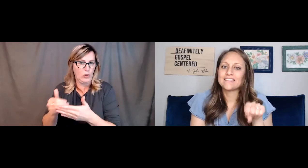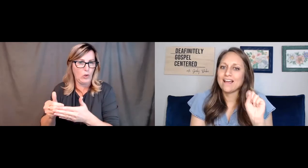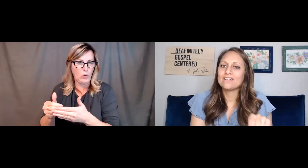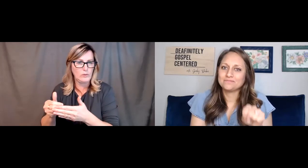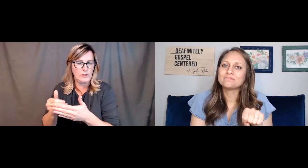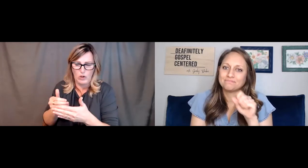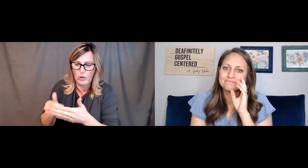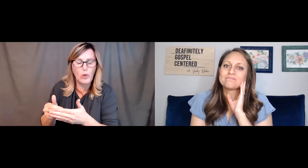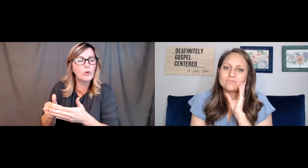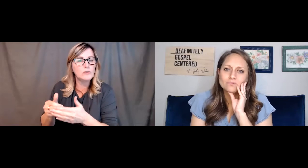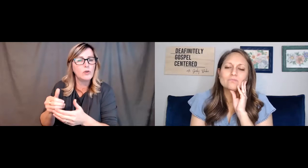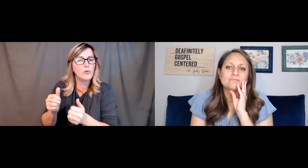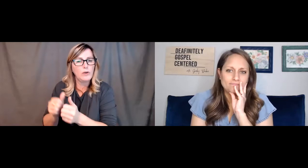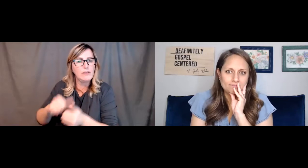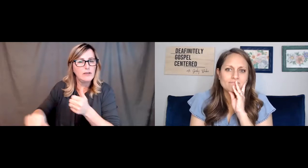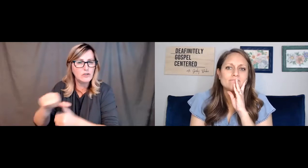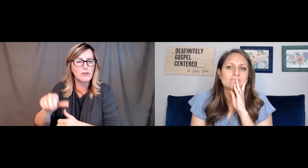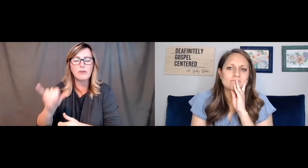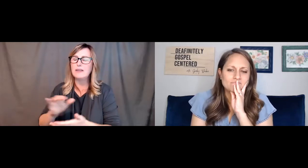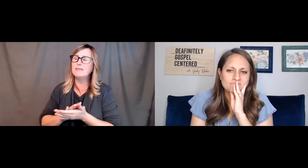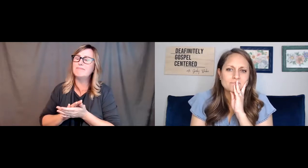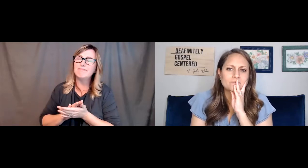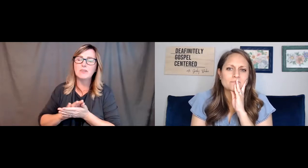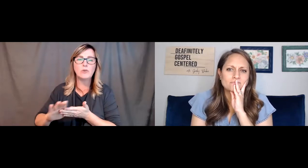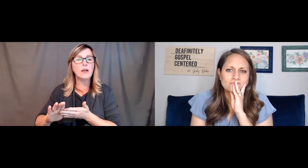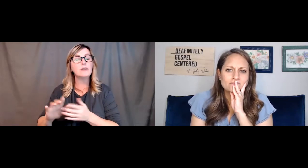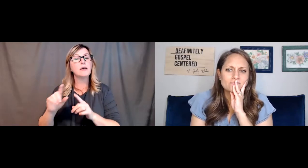it created a closer bond between us.